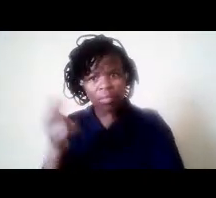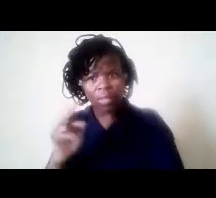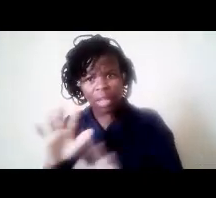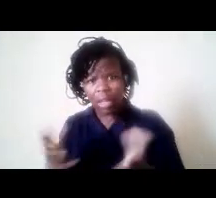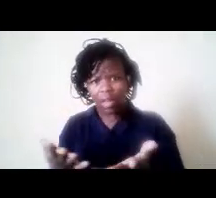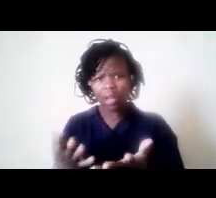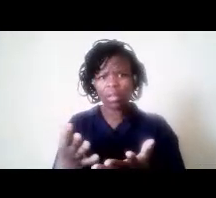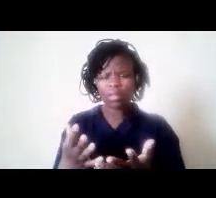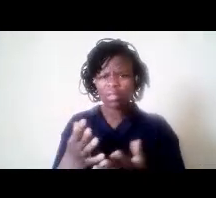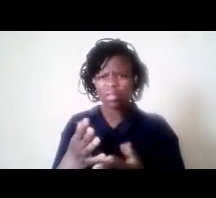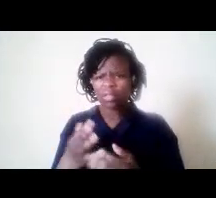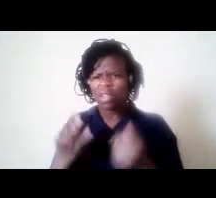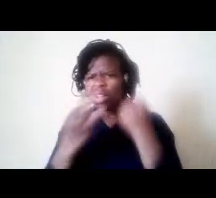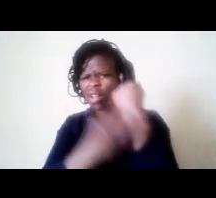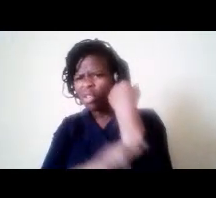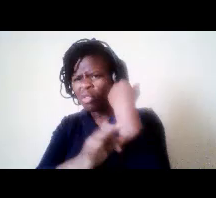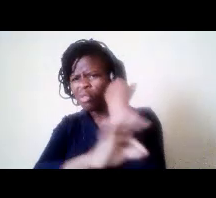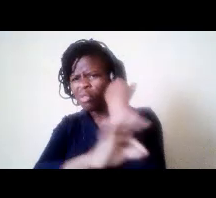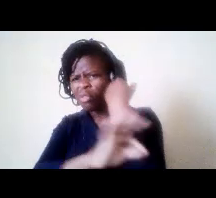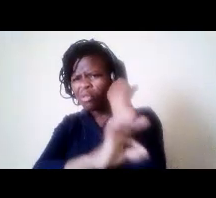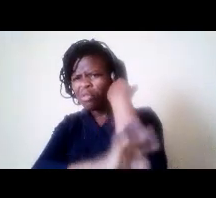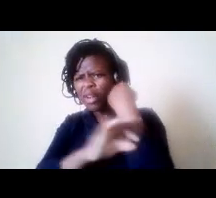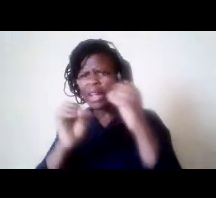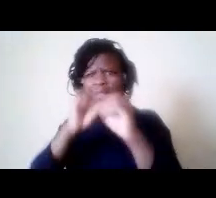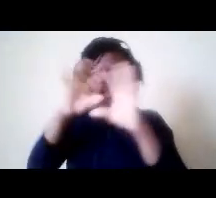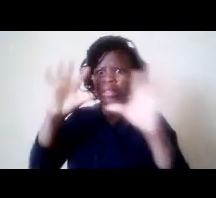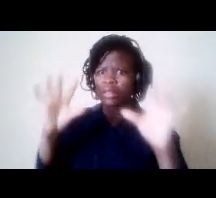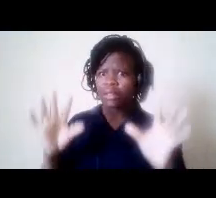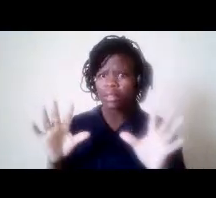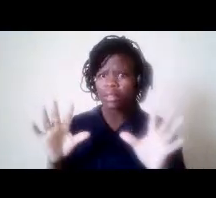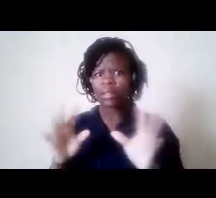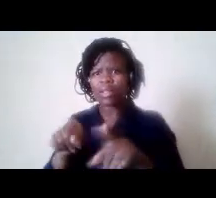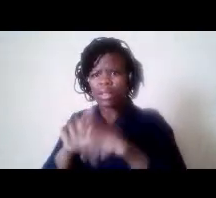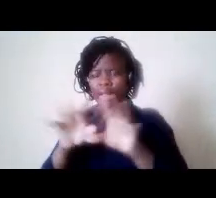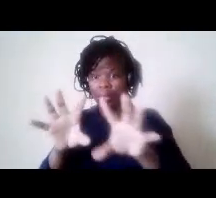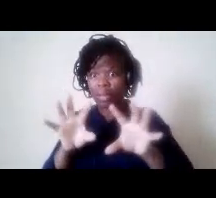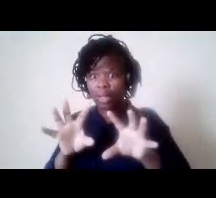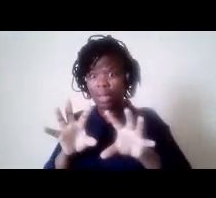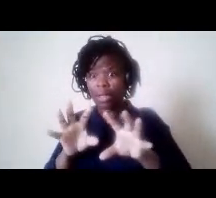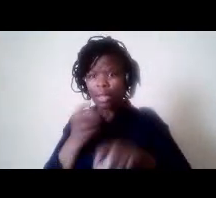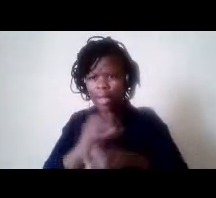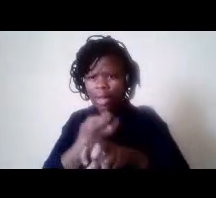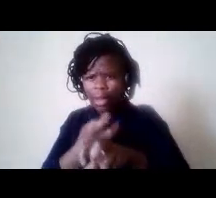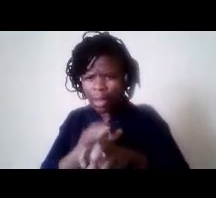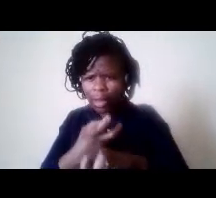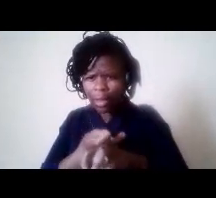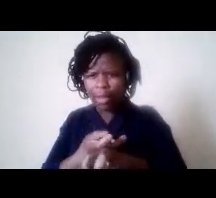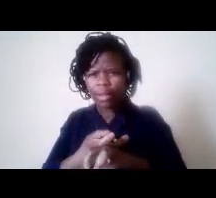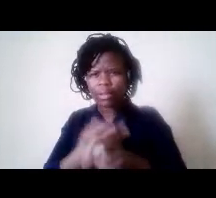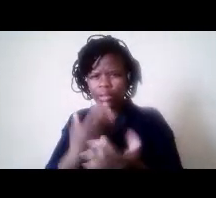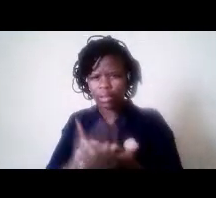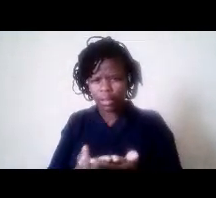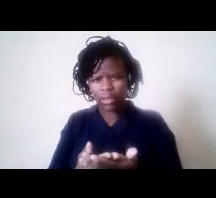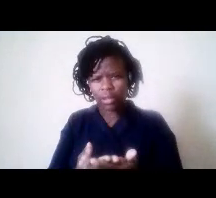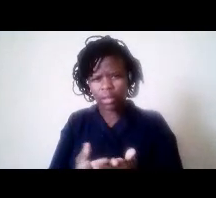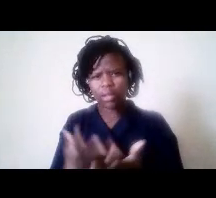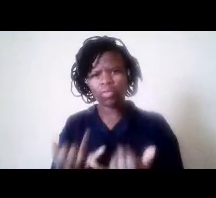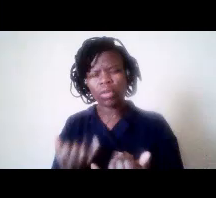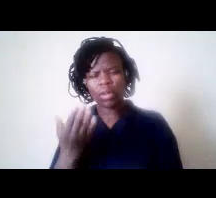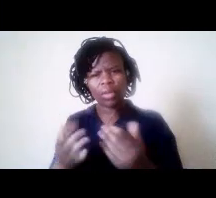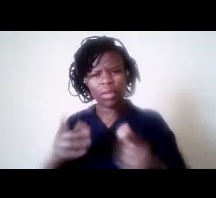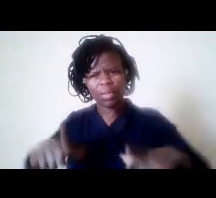scary, something they're not familiar with at all. They find it hard because of that to just be curious about the life of the child